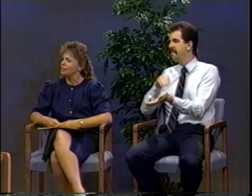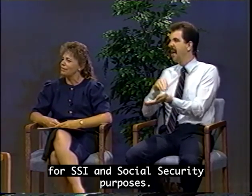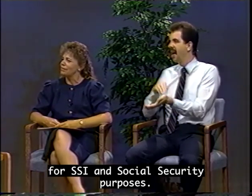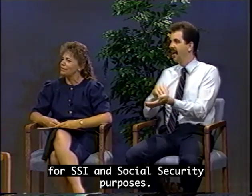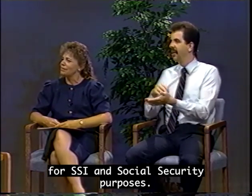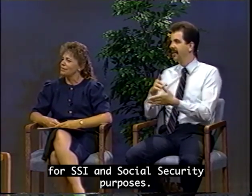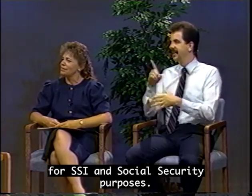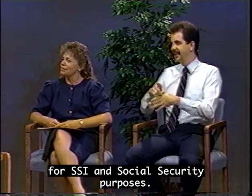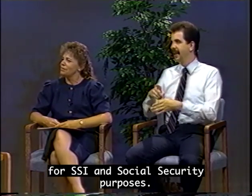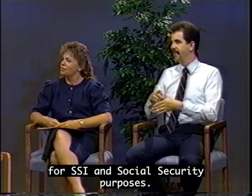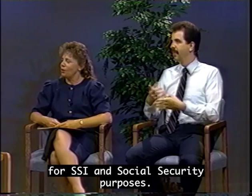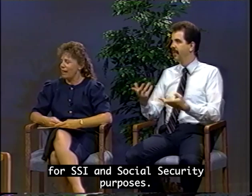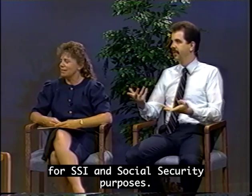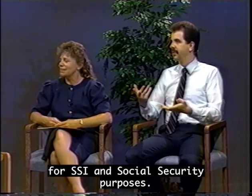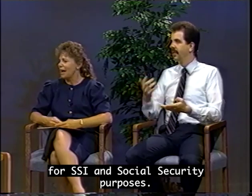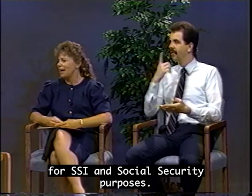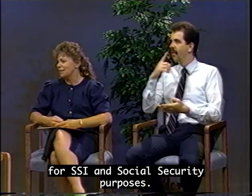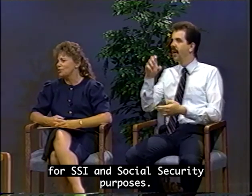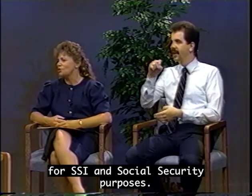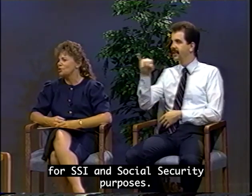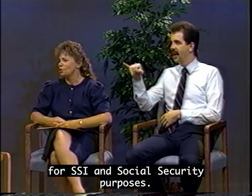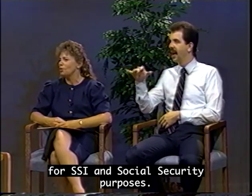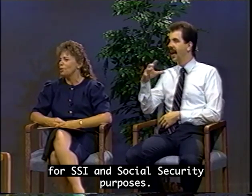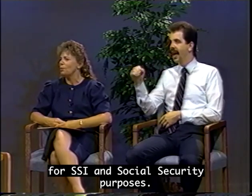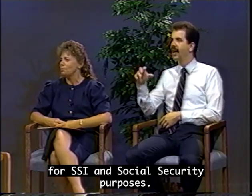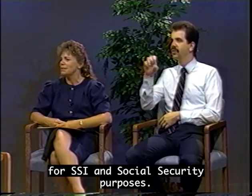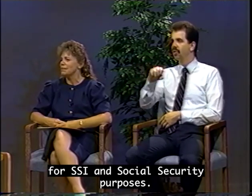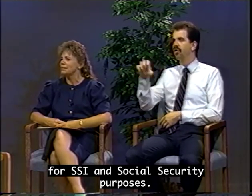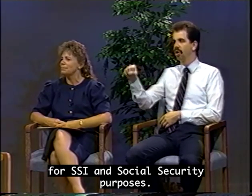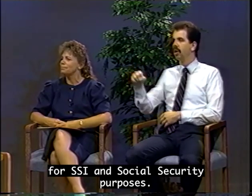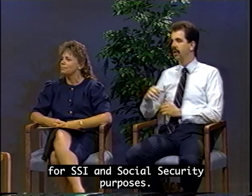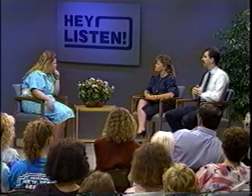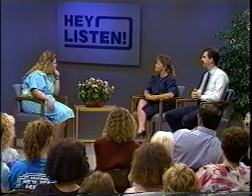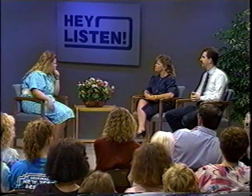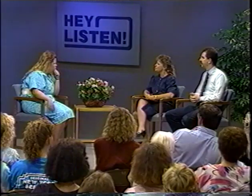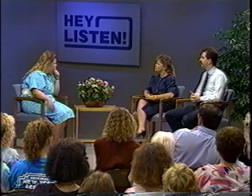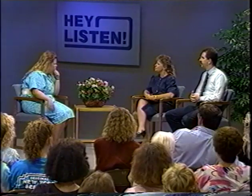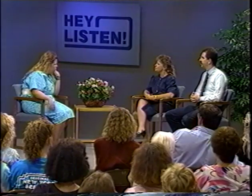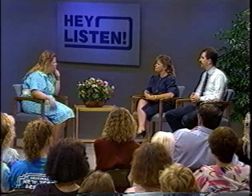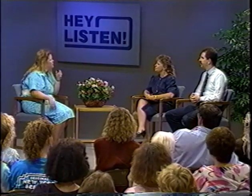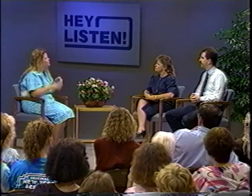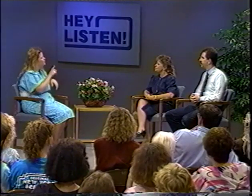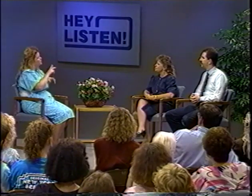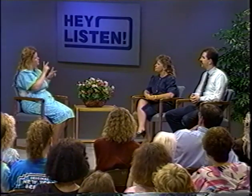disabled for SSI and Social Security purposes.